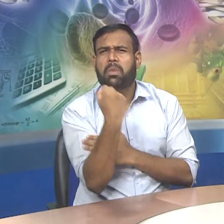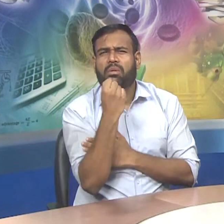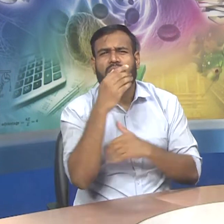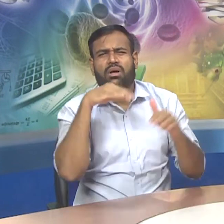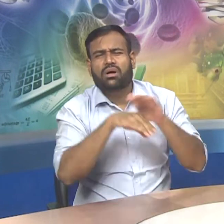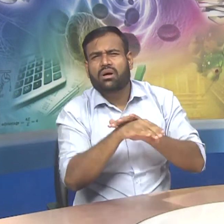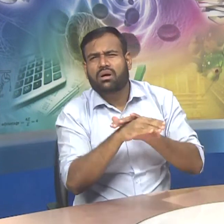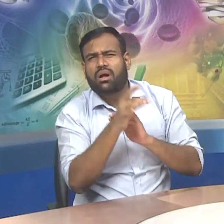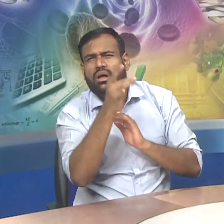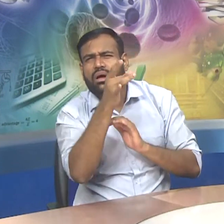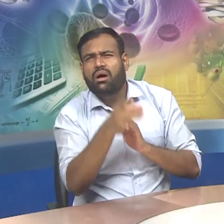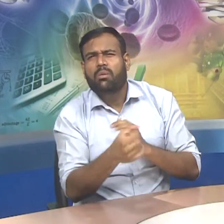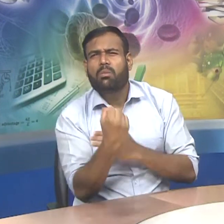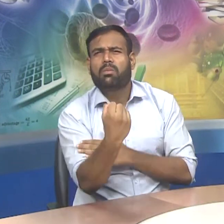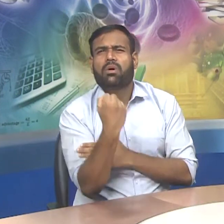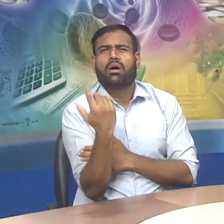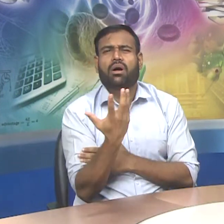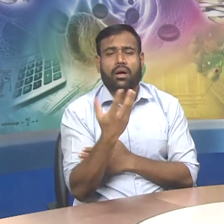Powers of the President.